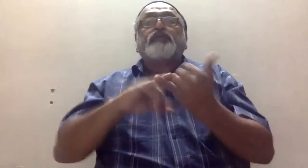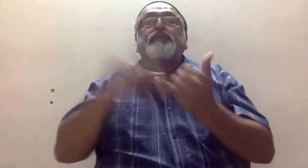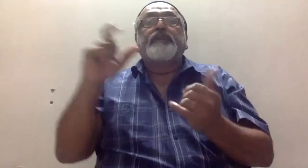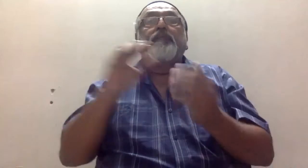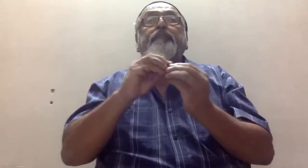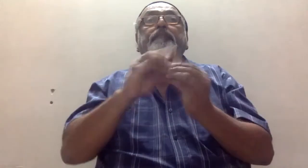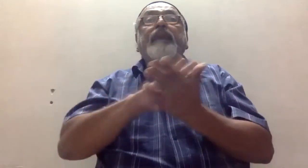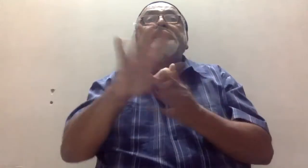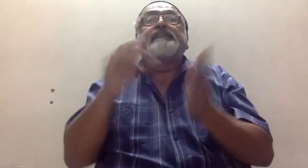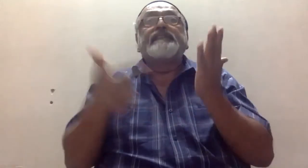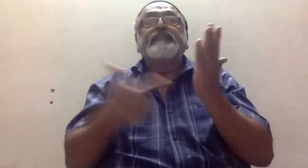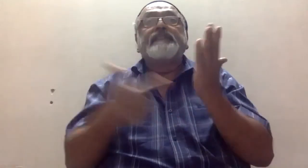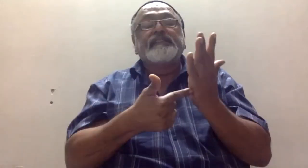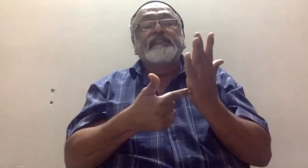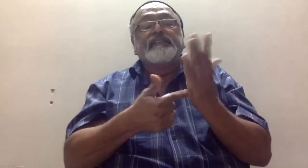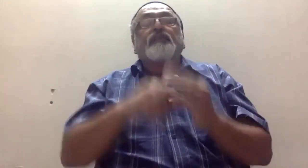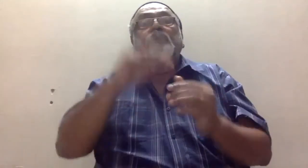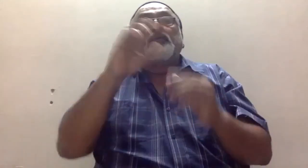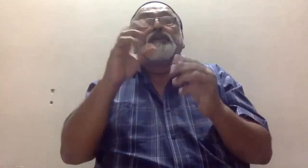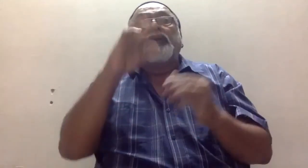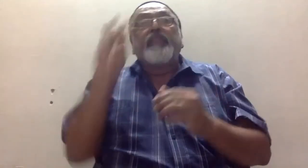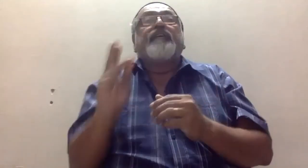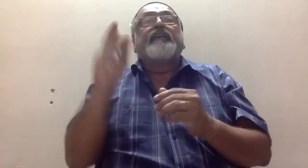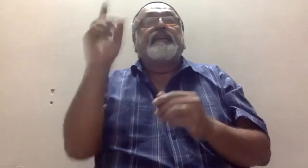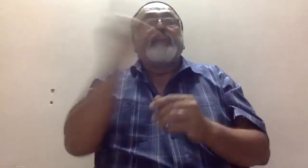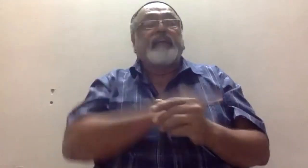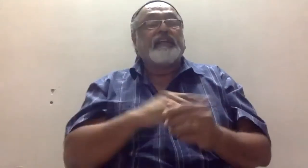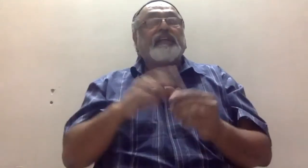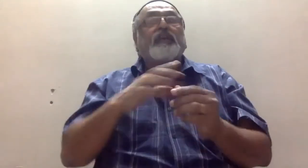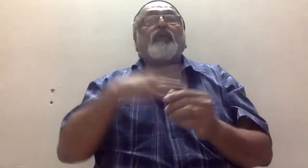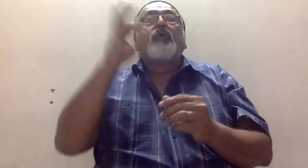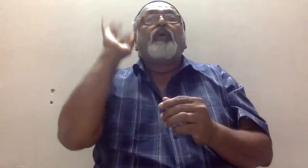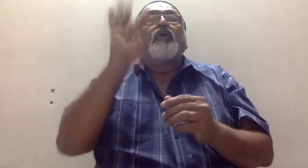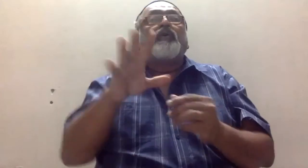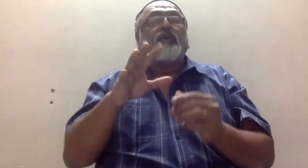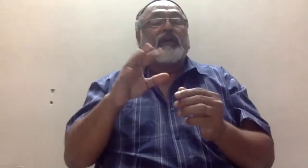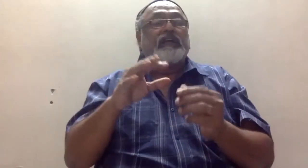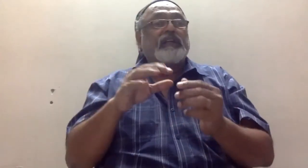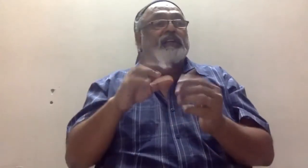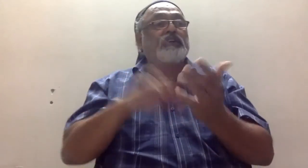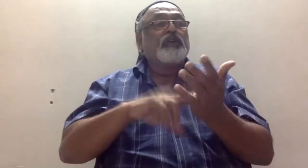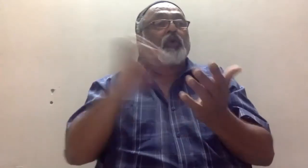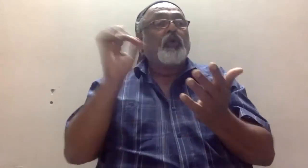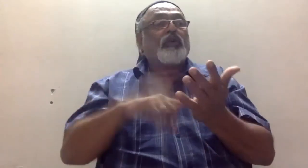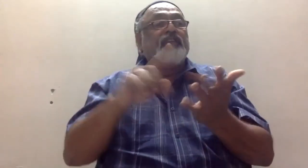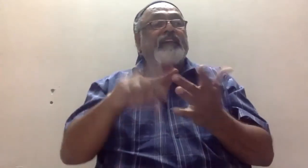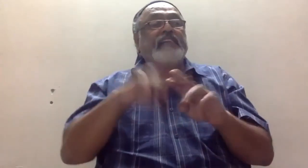3rd day, he got issued a notification, a corrigendum to that vacancy notification. And the